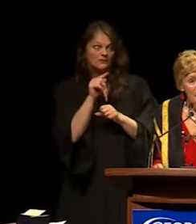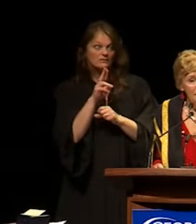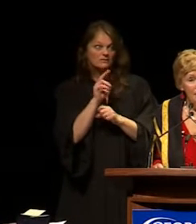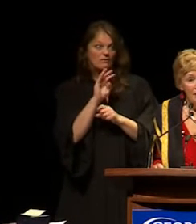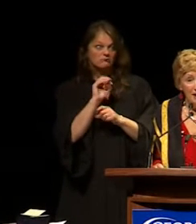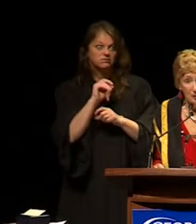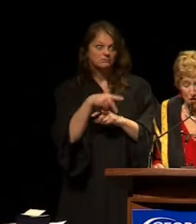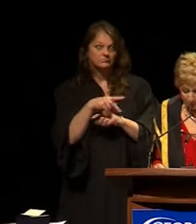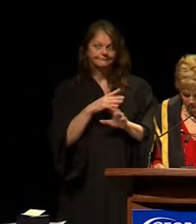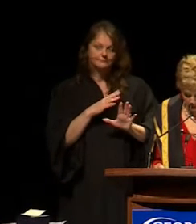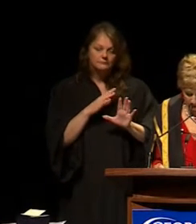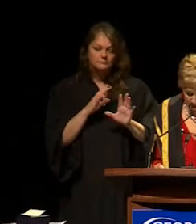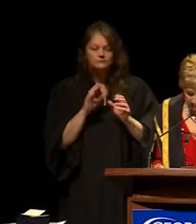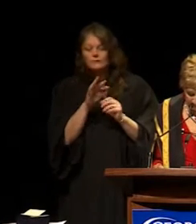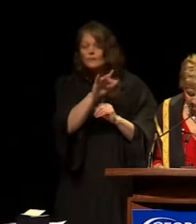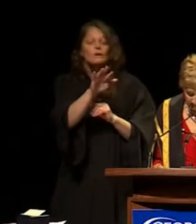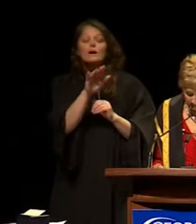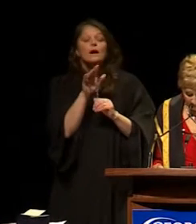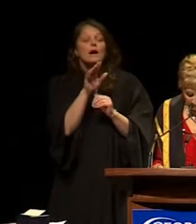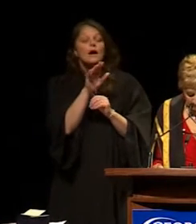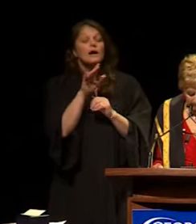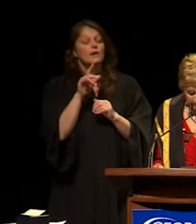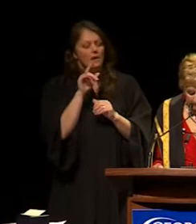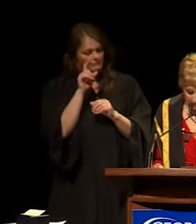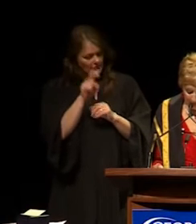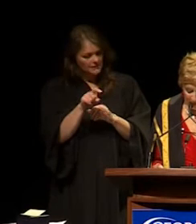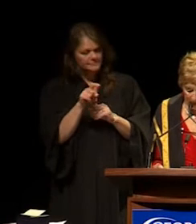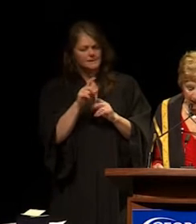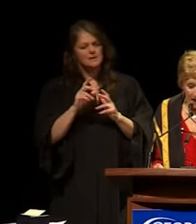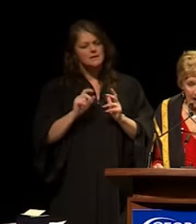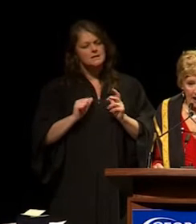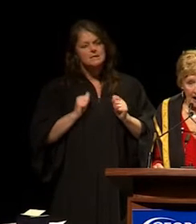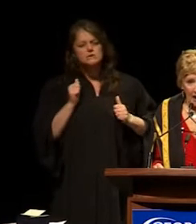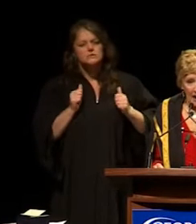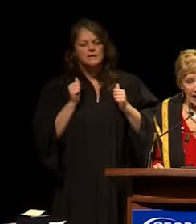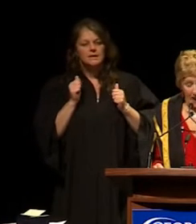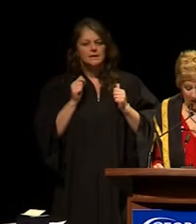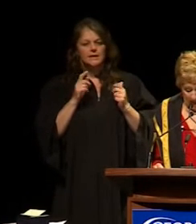hungry and smart.